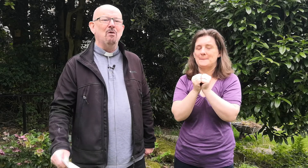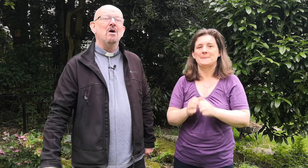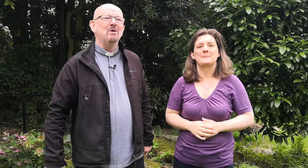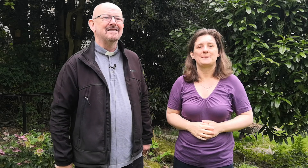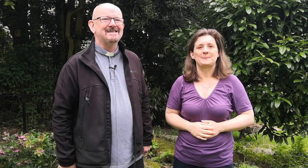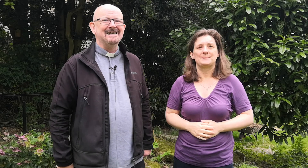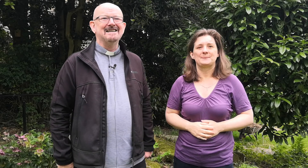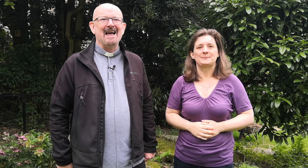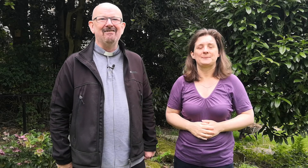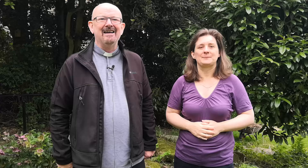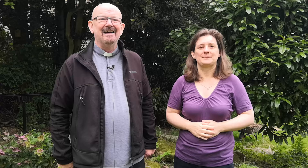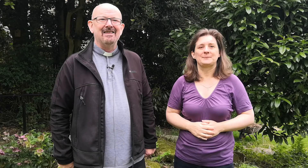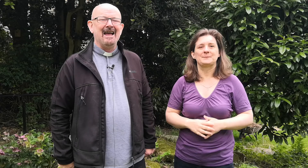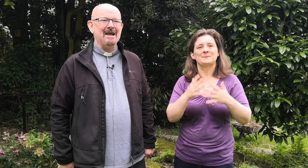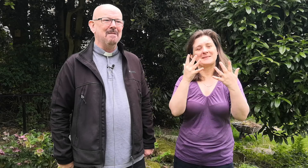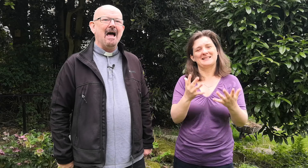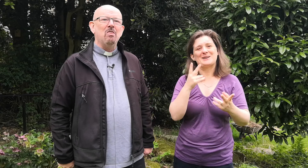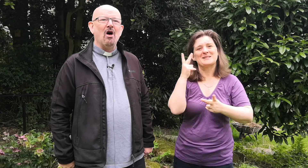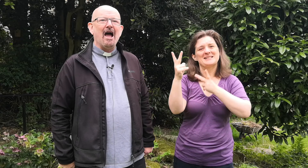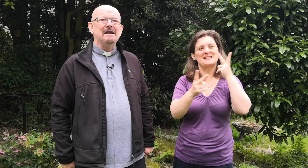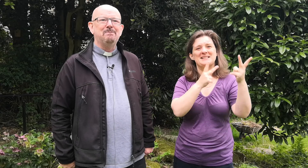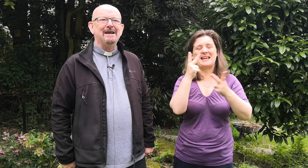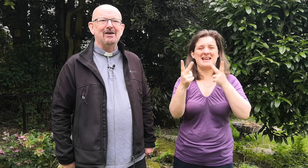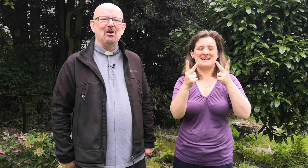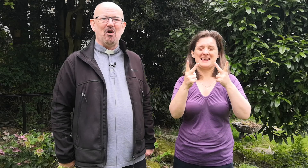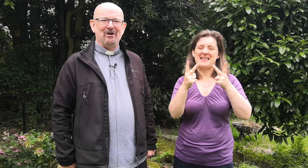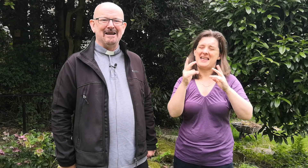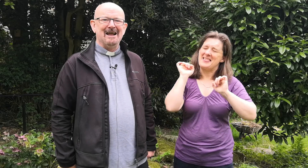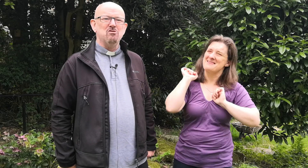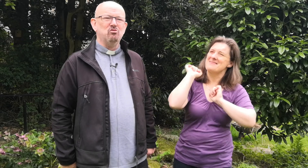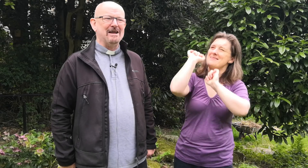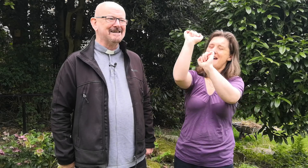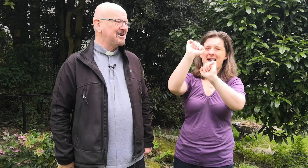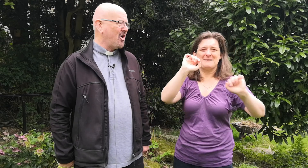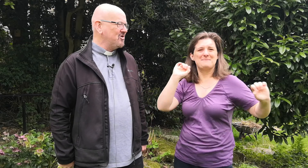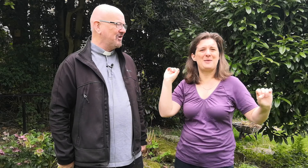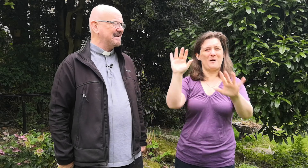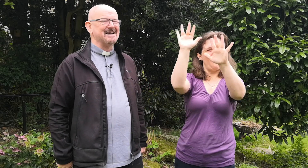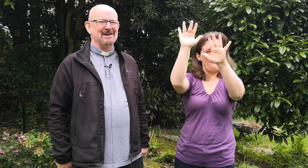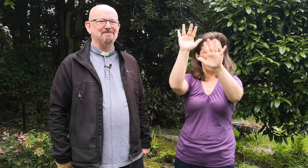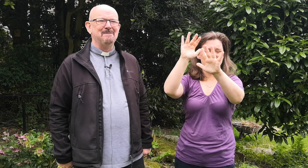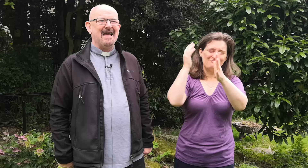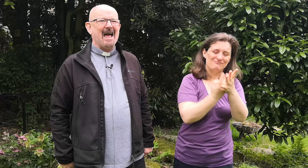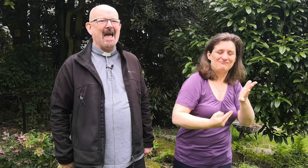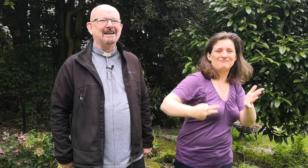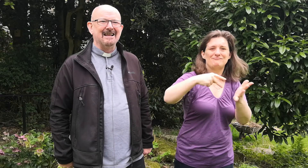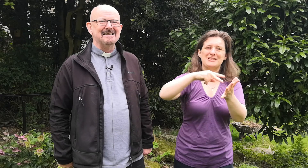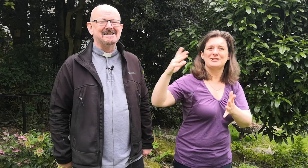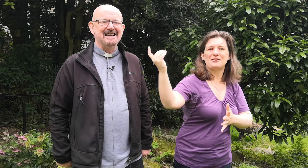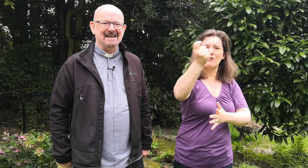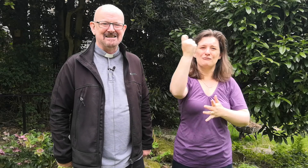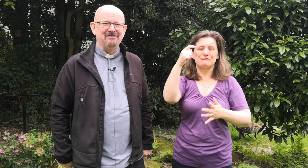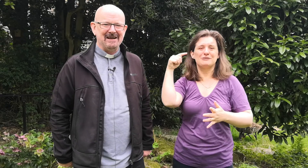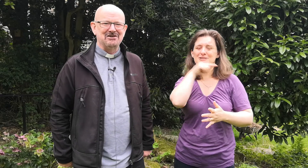And now we'll sing together the hymn, Thine Be the Glory, Risen Conquering Son,